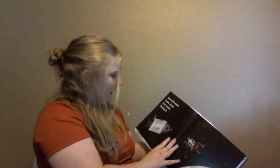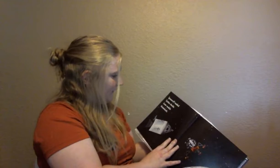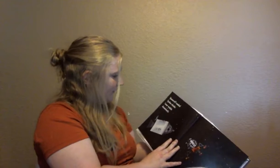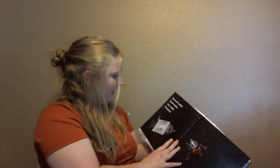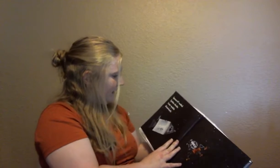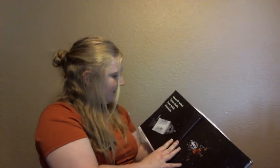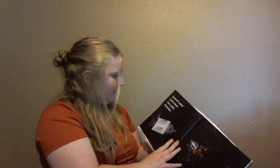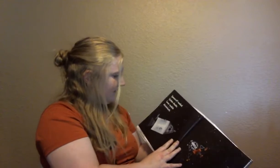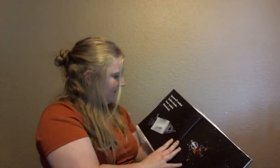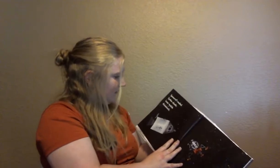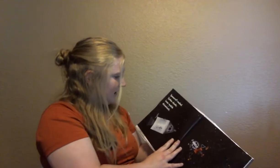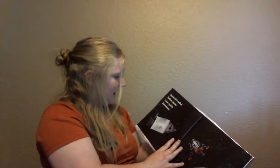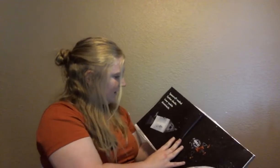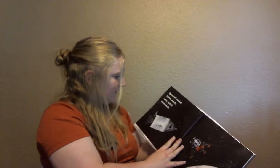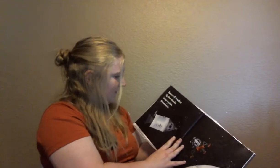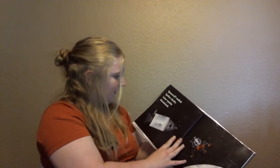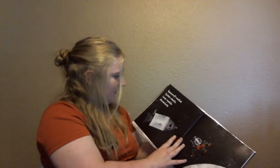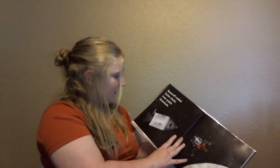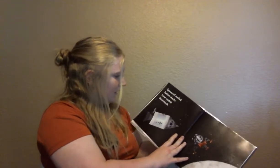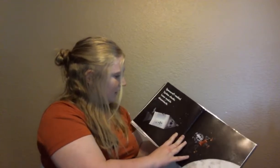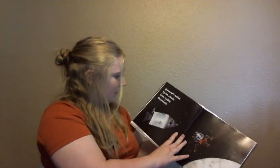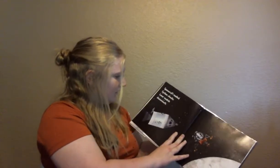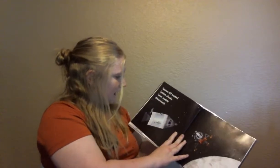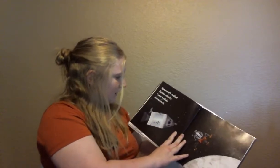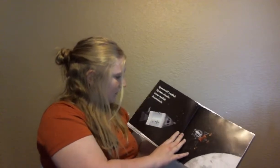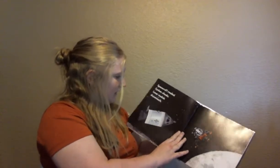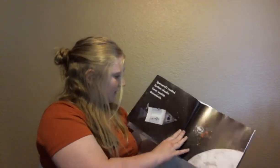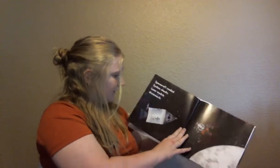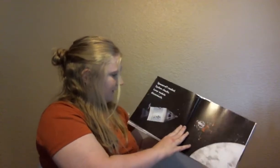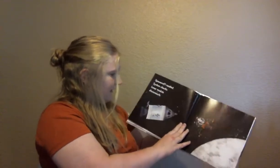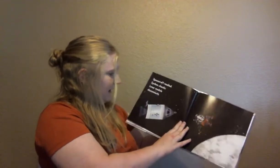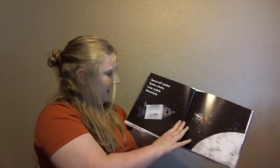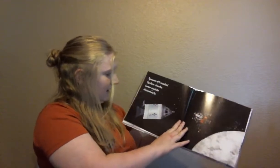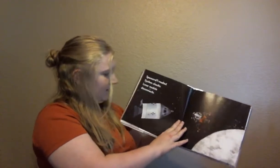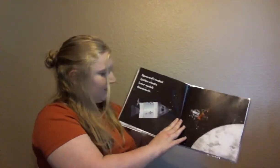Spacecraft readied, system checks. Lunar module disconnects.